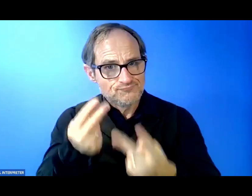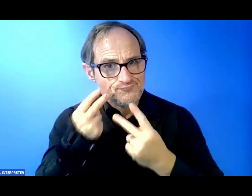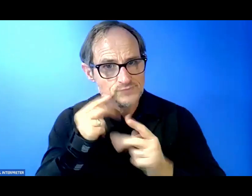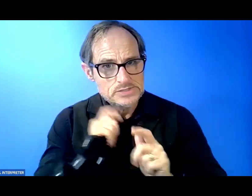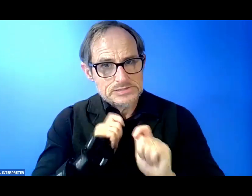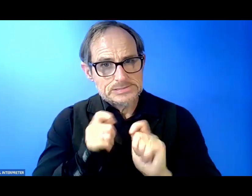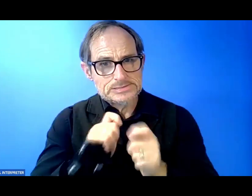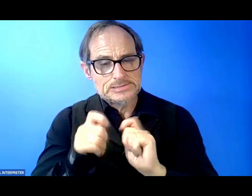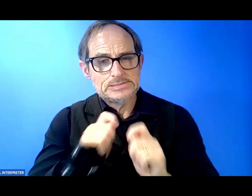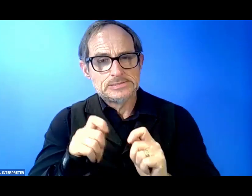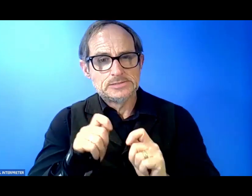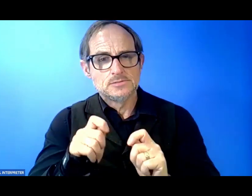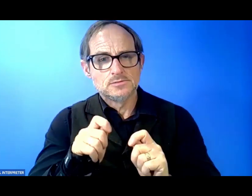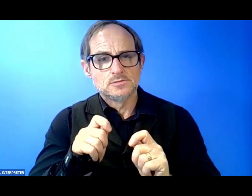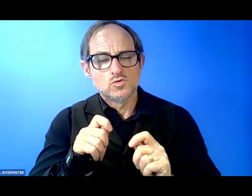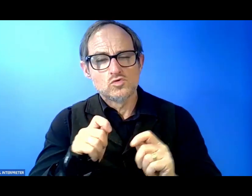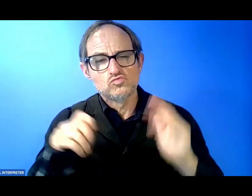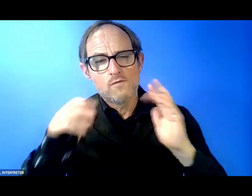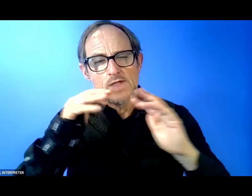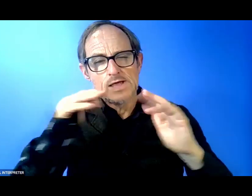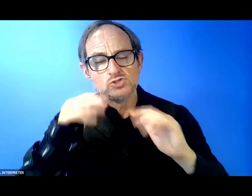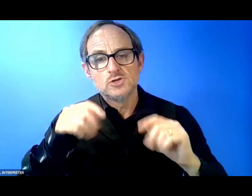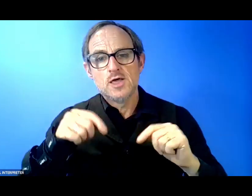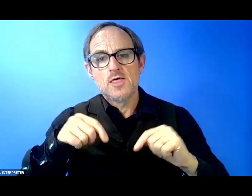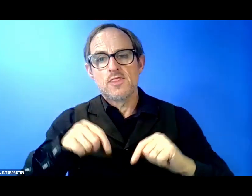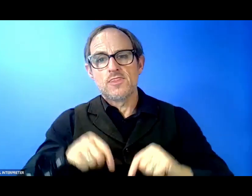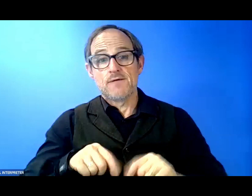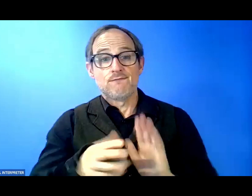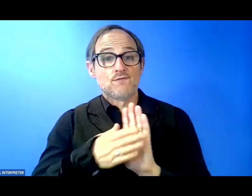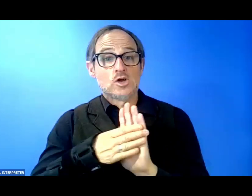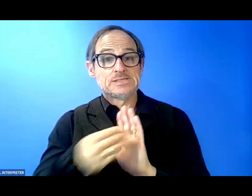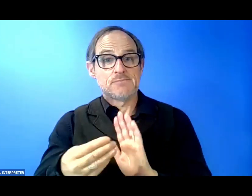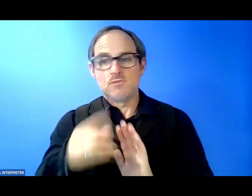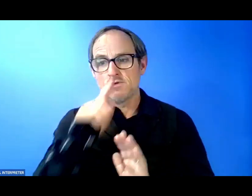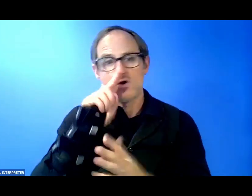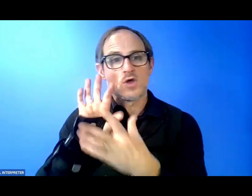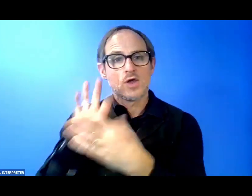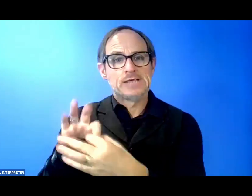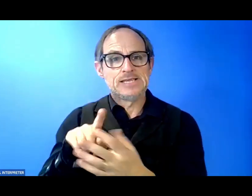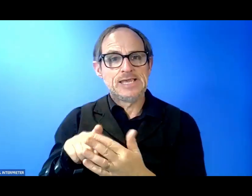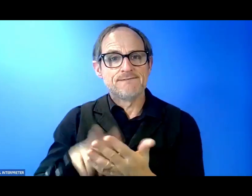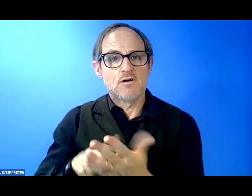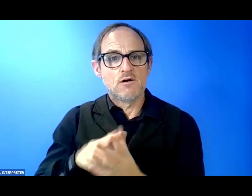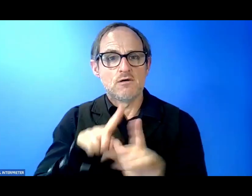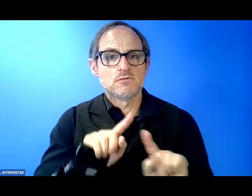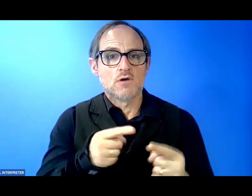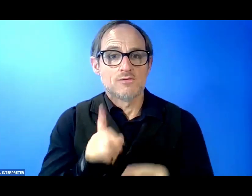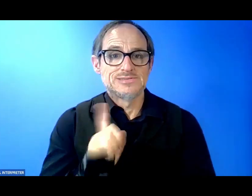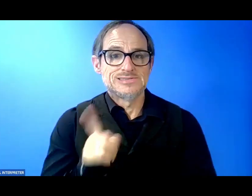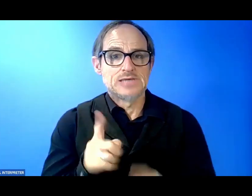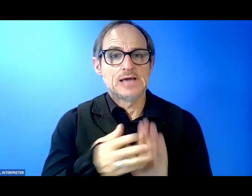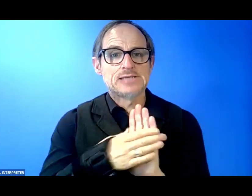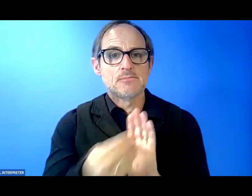this is case in point, we haven't been able to connect with Eva. So if anyone